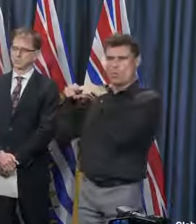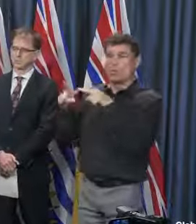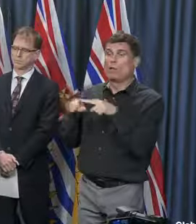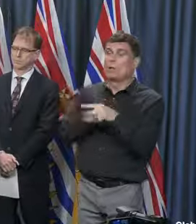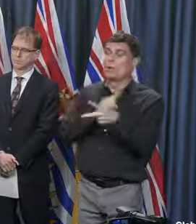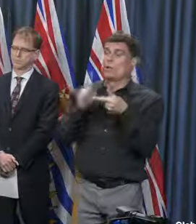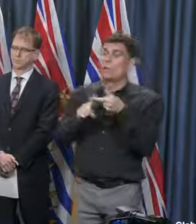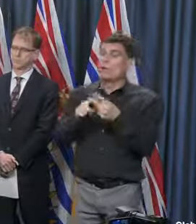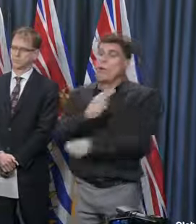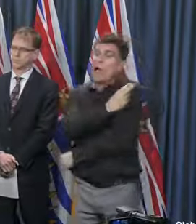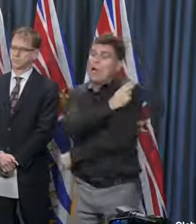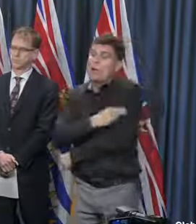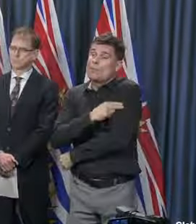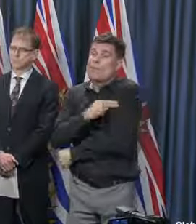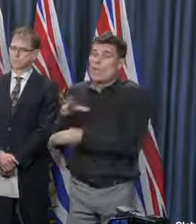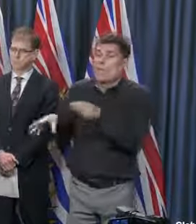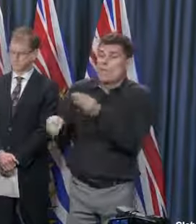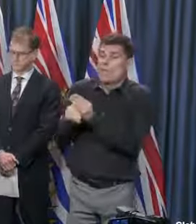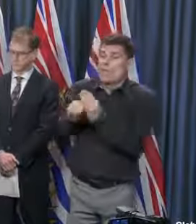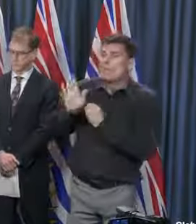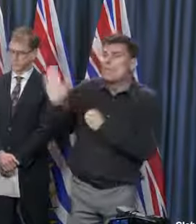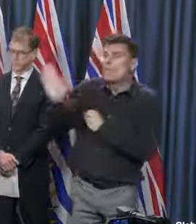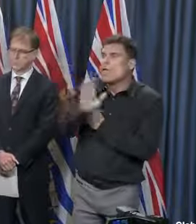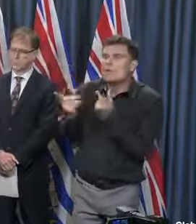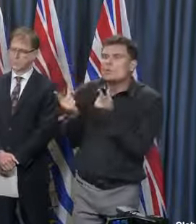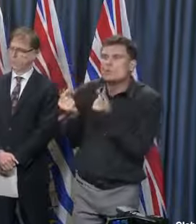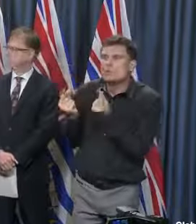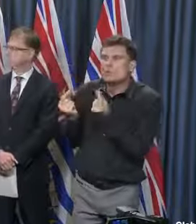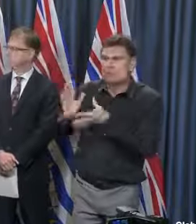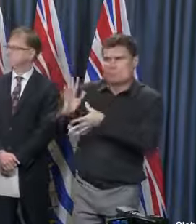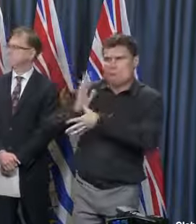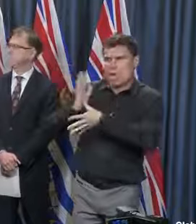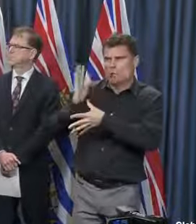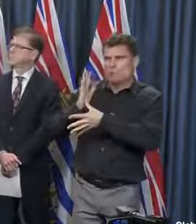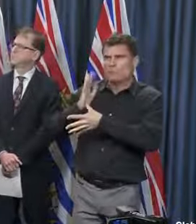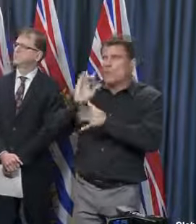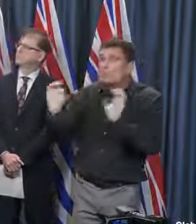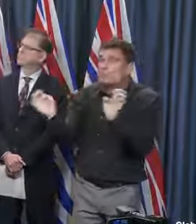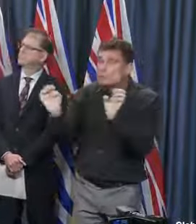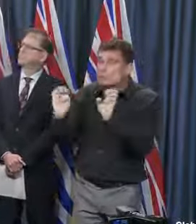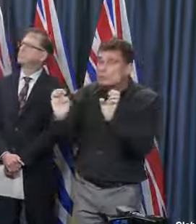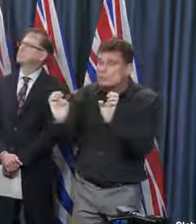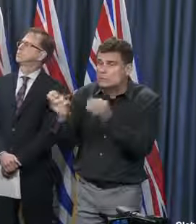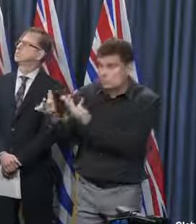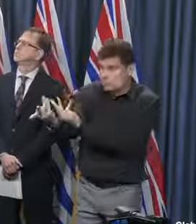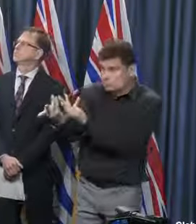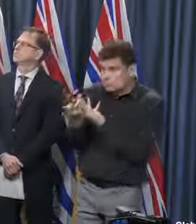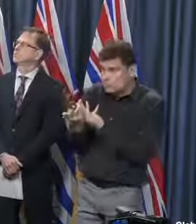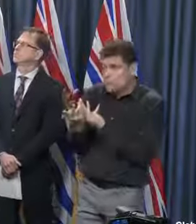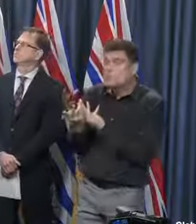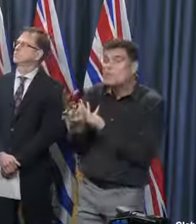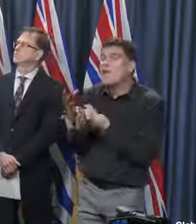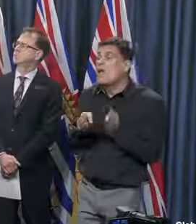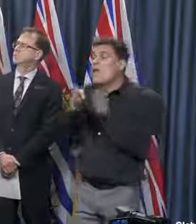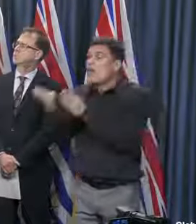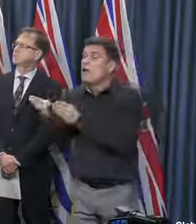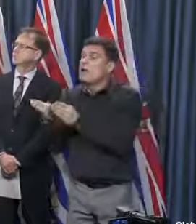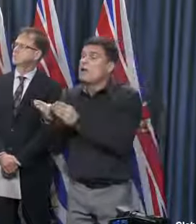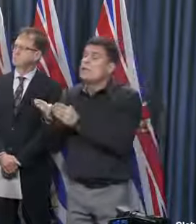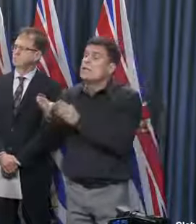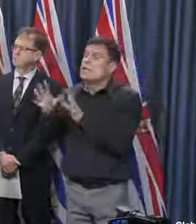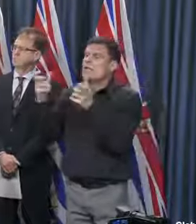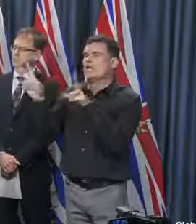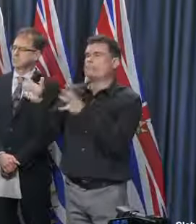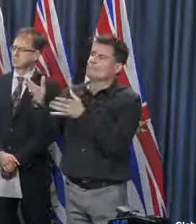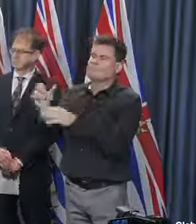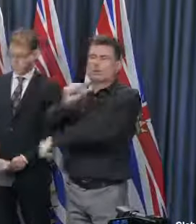to prioritize urgent patients, to cancel elective patients, and preserve urgent and emergent care in our